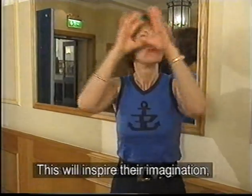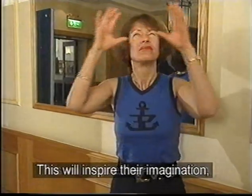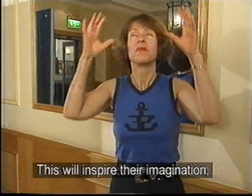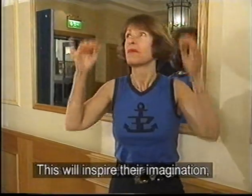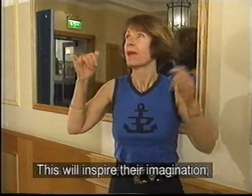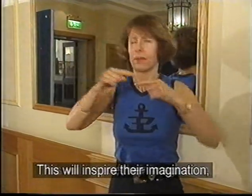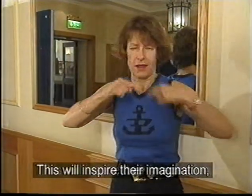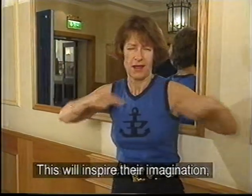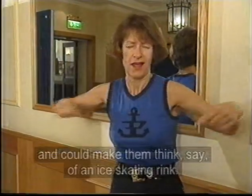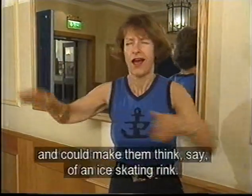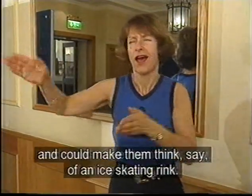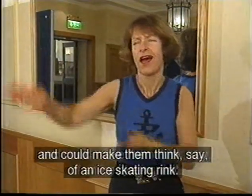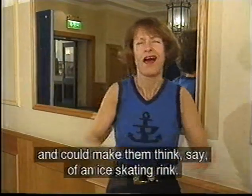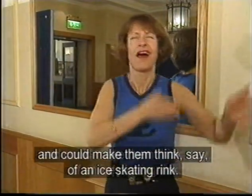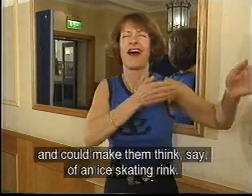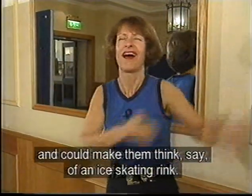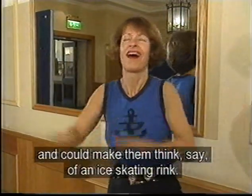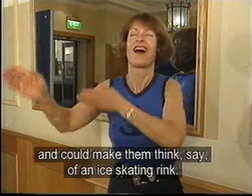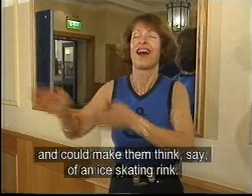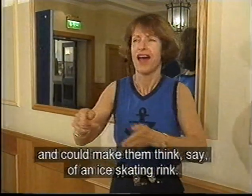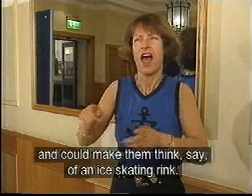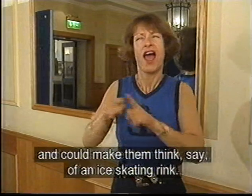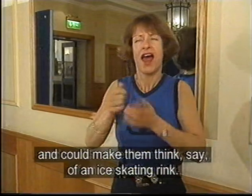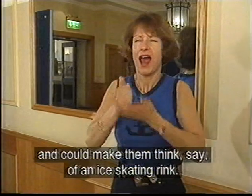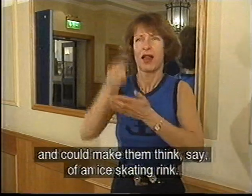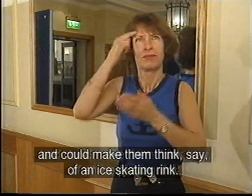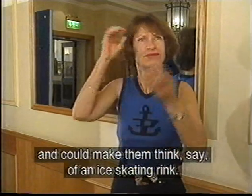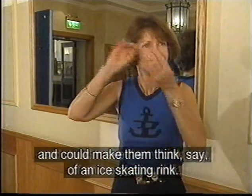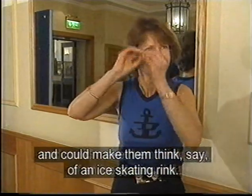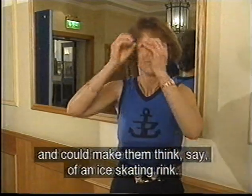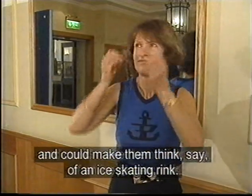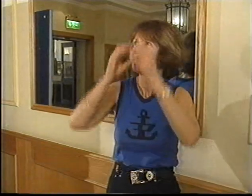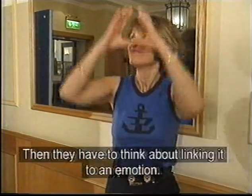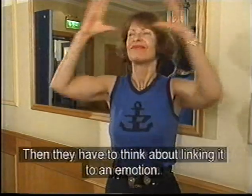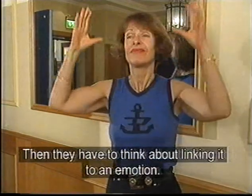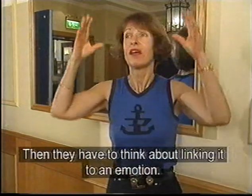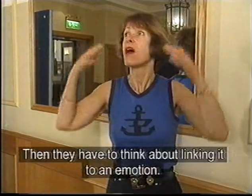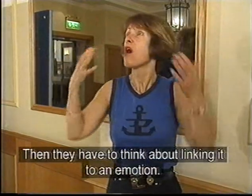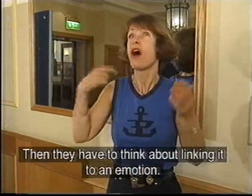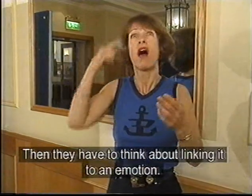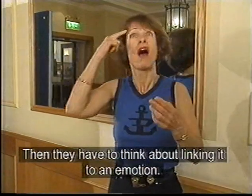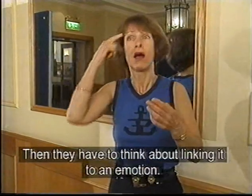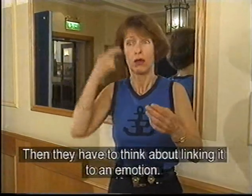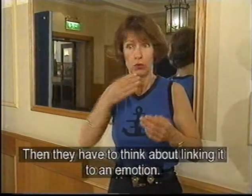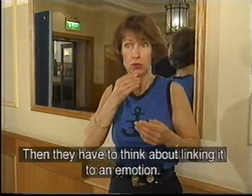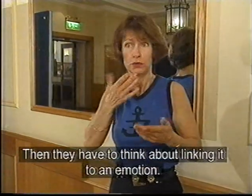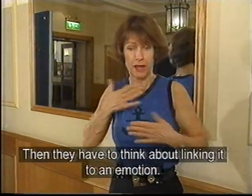make them think of, say, an ice skating rink. Then they'd have to think about linking it to an emotion. Maybe they're at